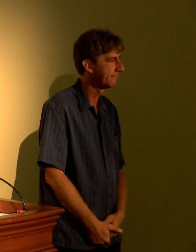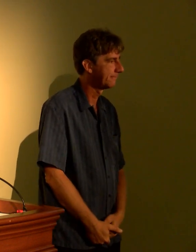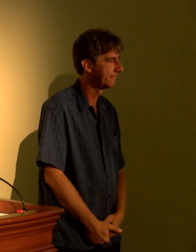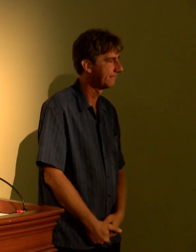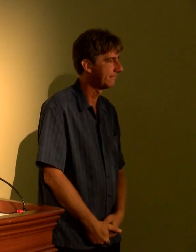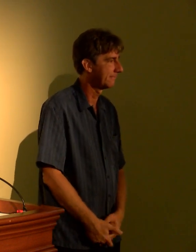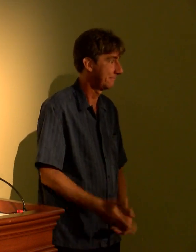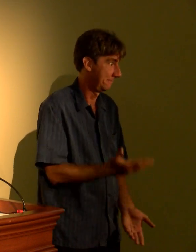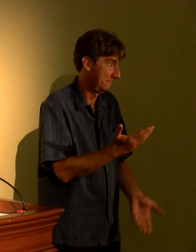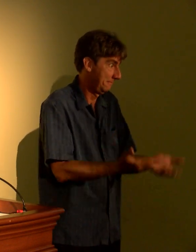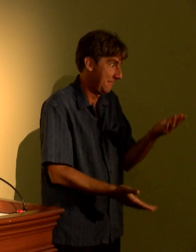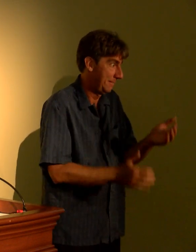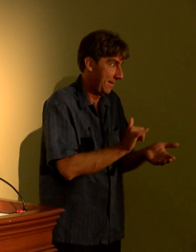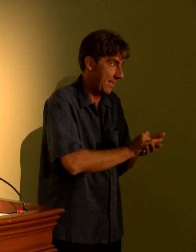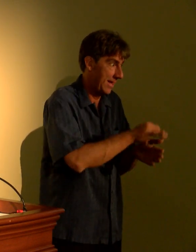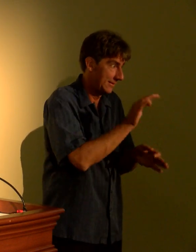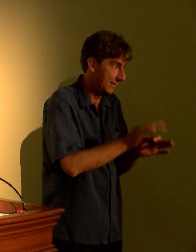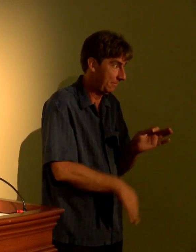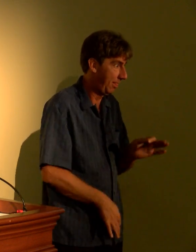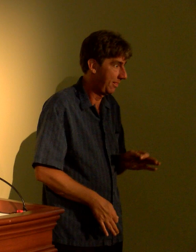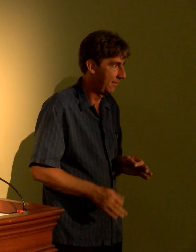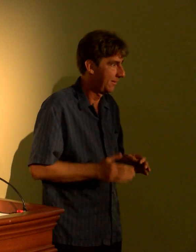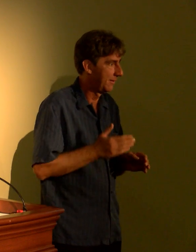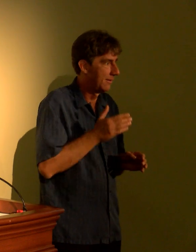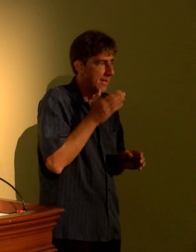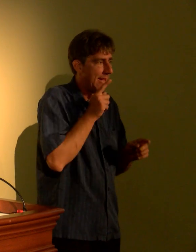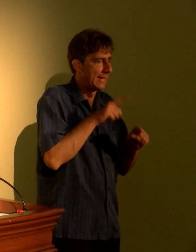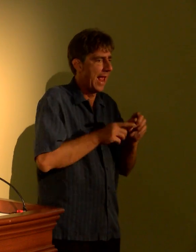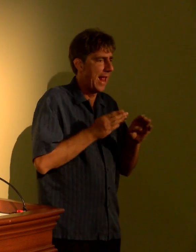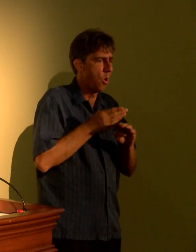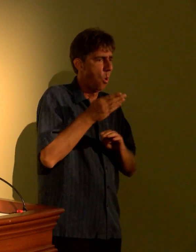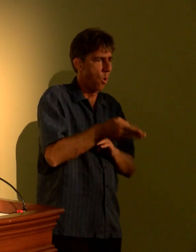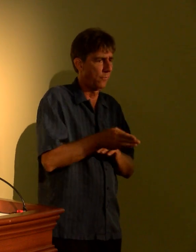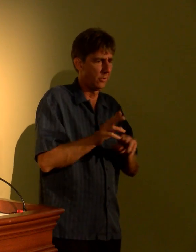maybe it's that simple. You never try to out-diagnose a mother. So